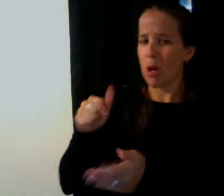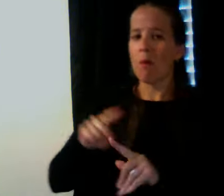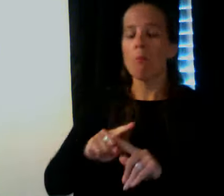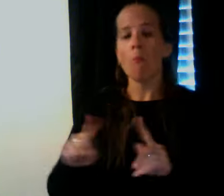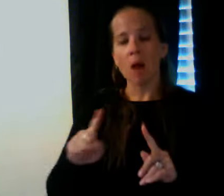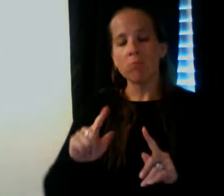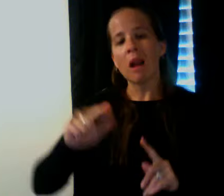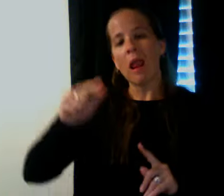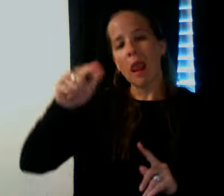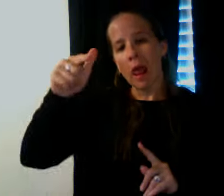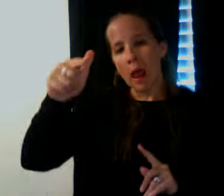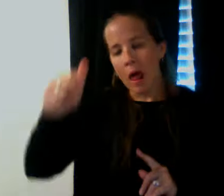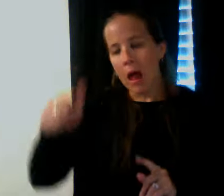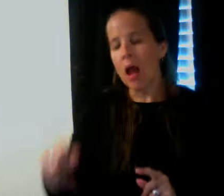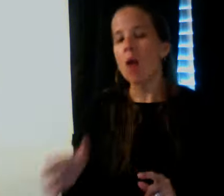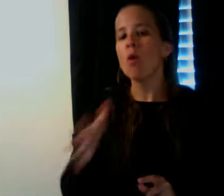was the start in my life.